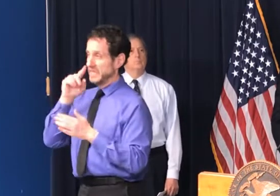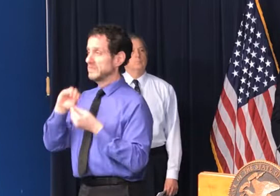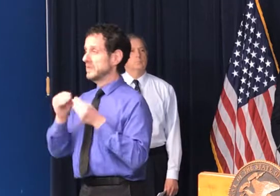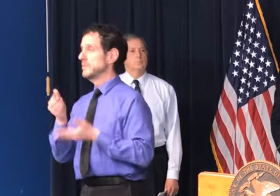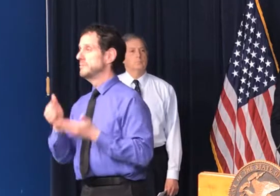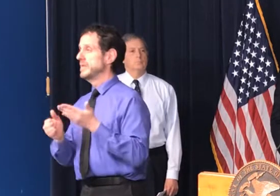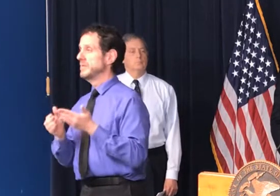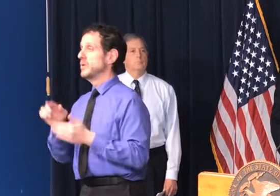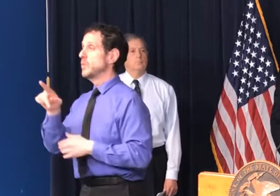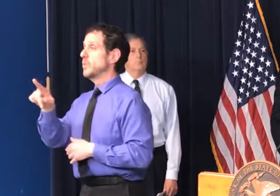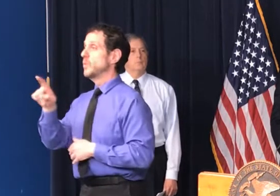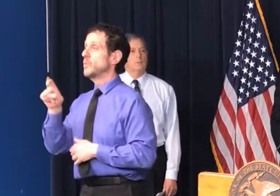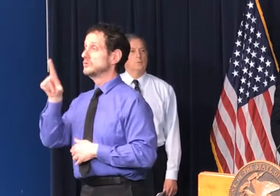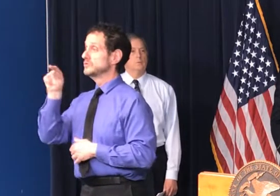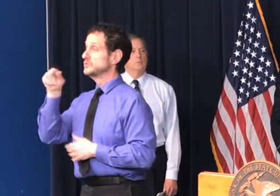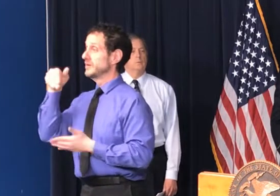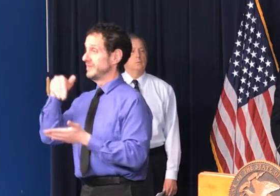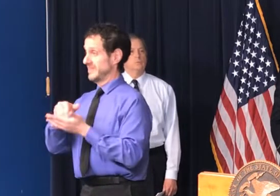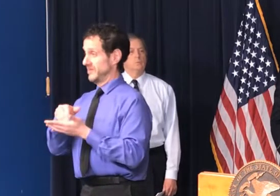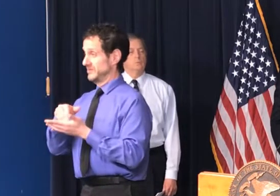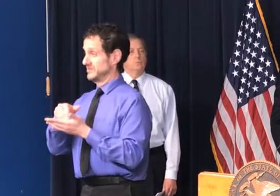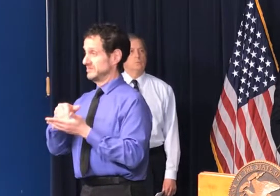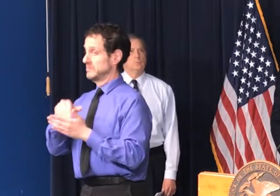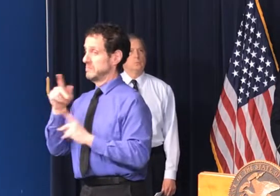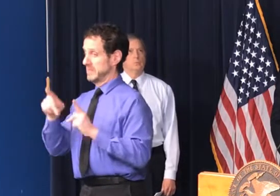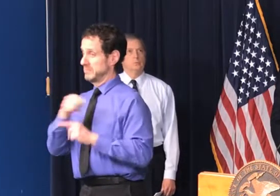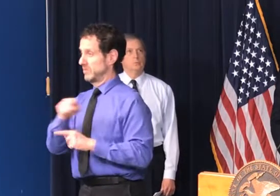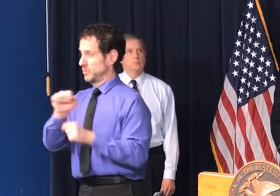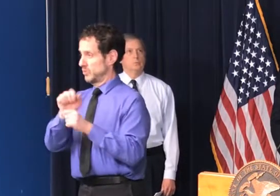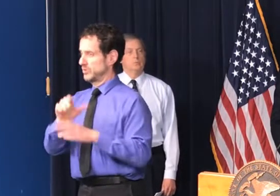than 120,000 total layoffs in the